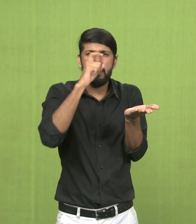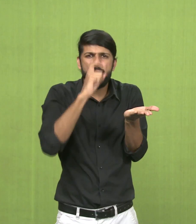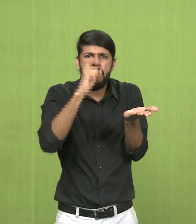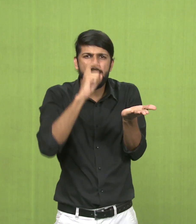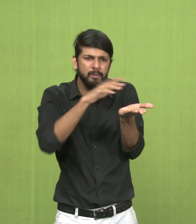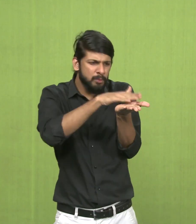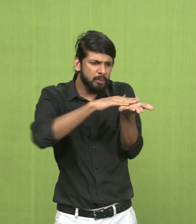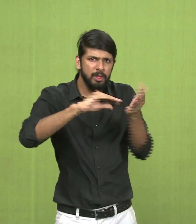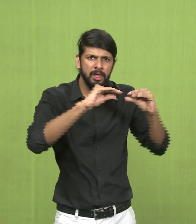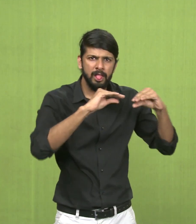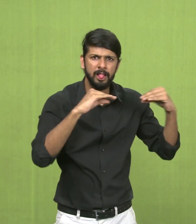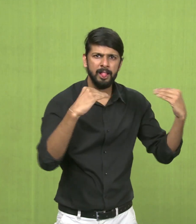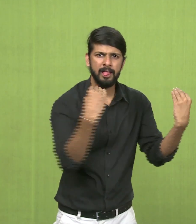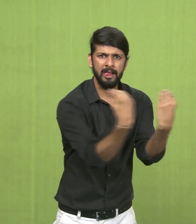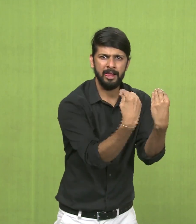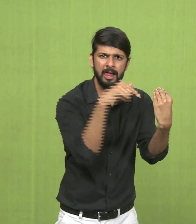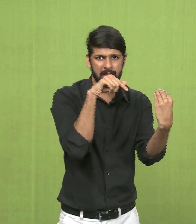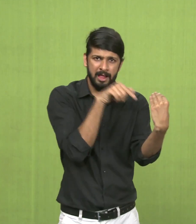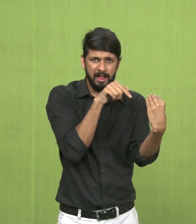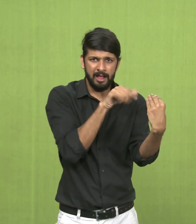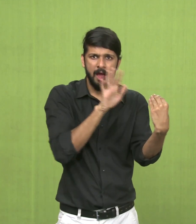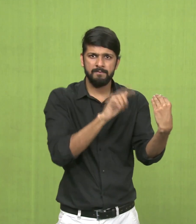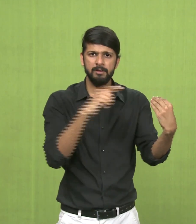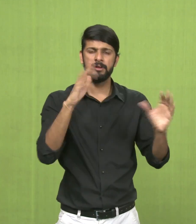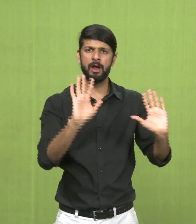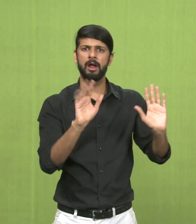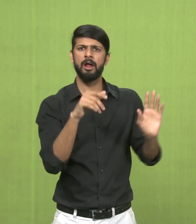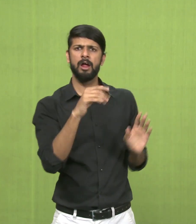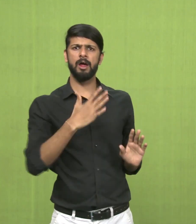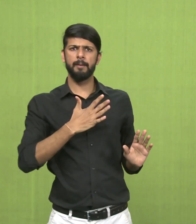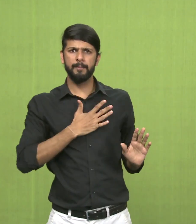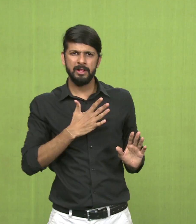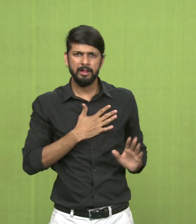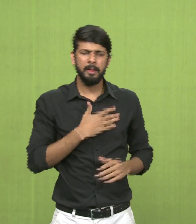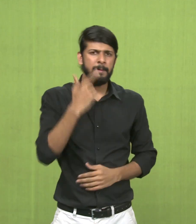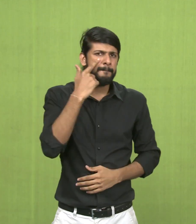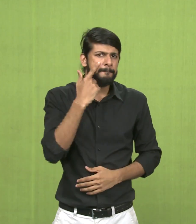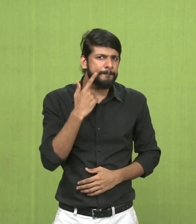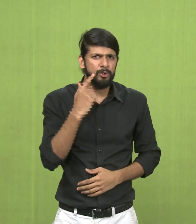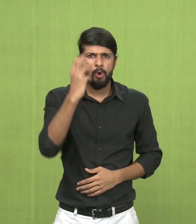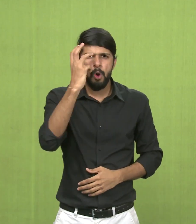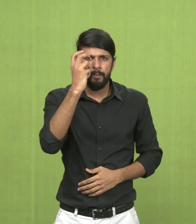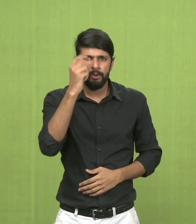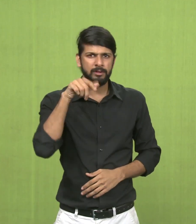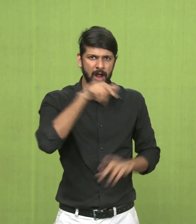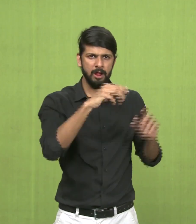gives more resonance to the green, yellow and orange